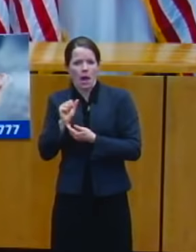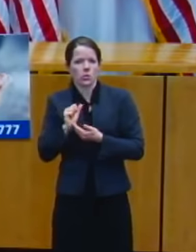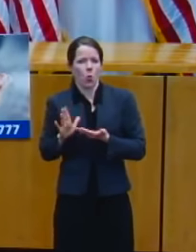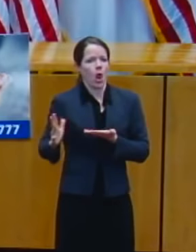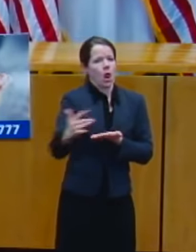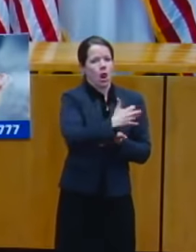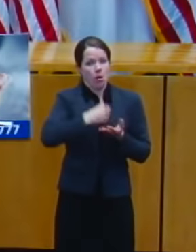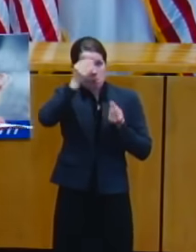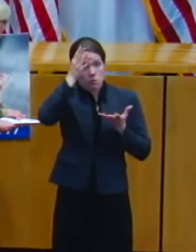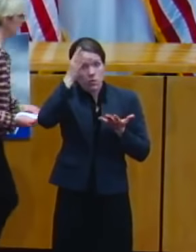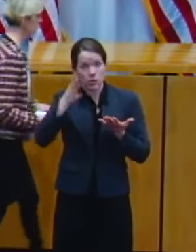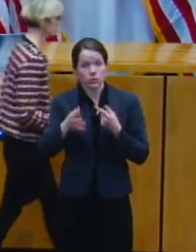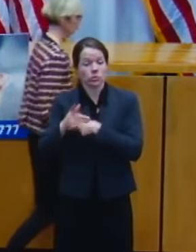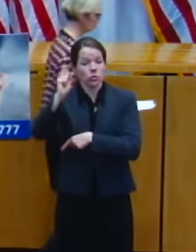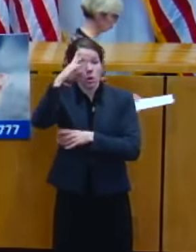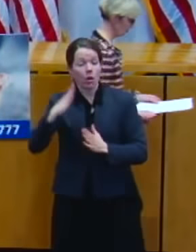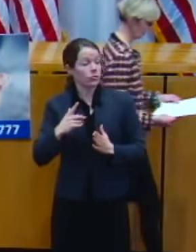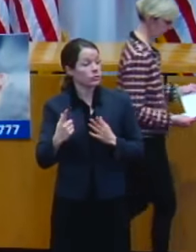Questions?